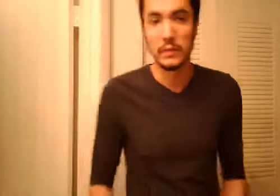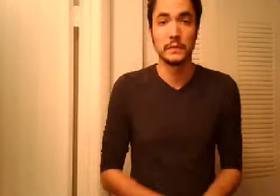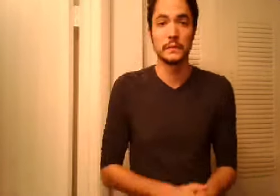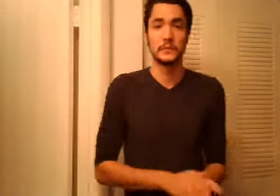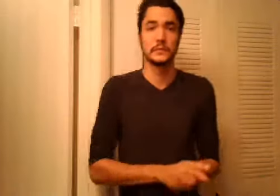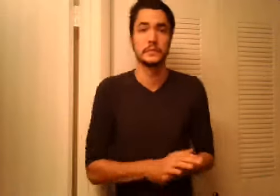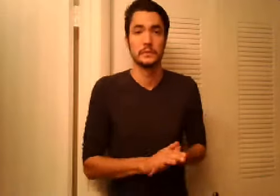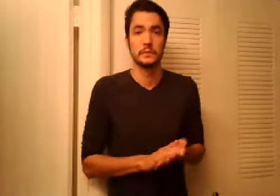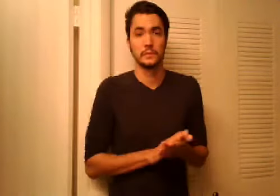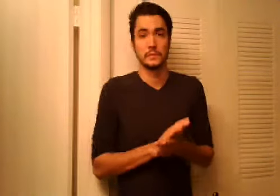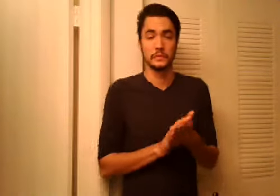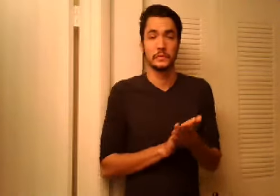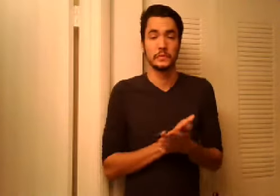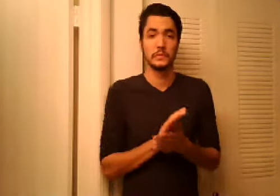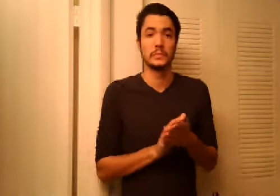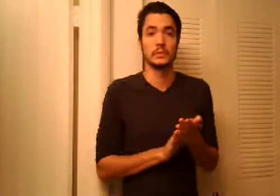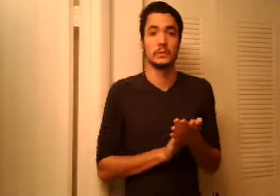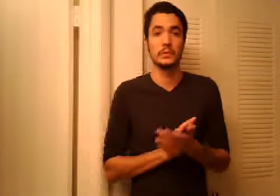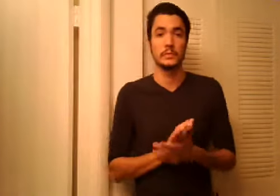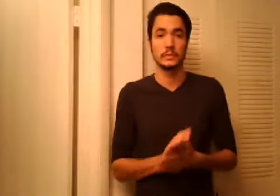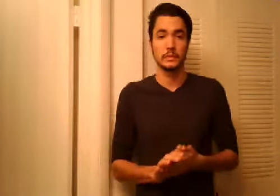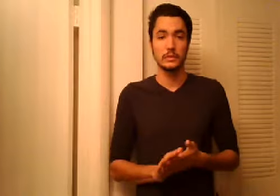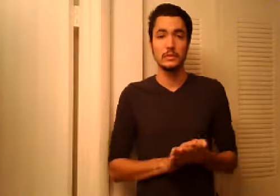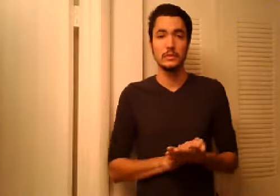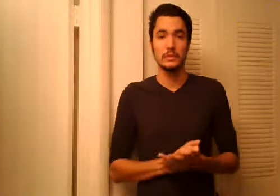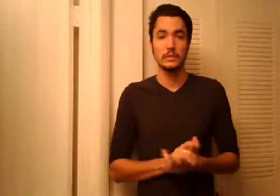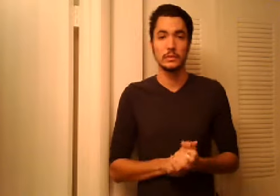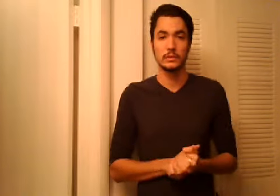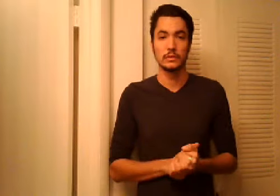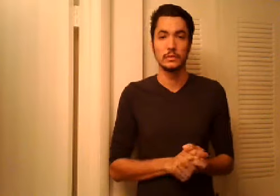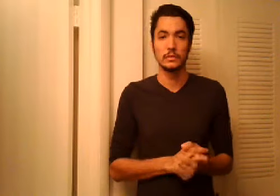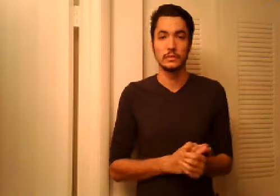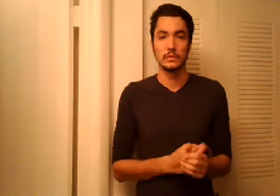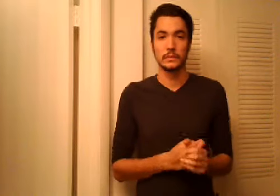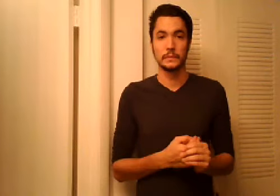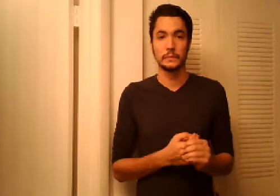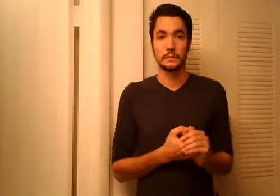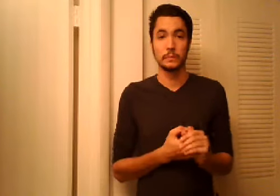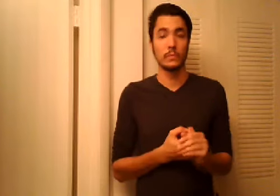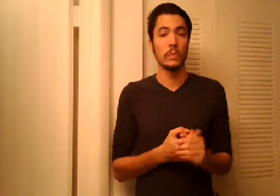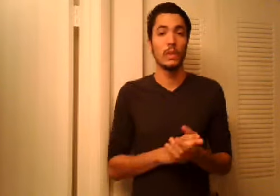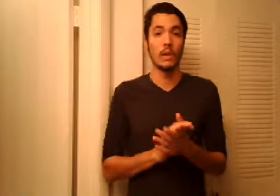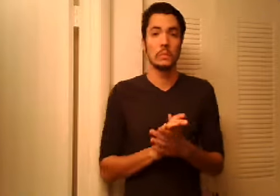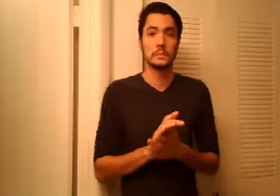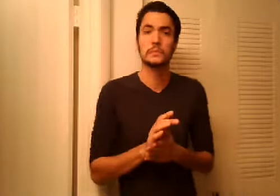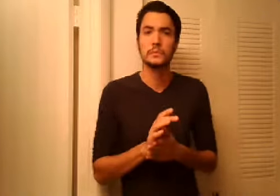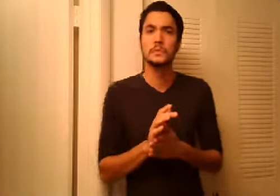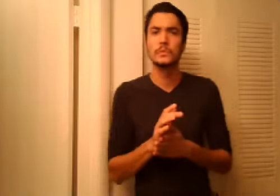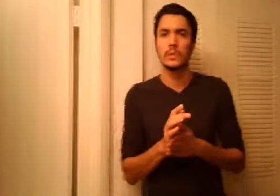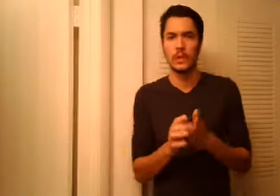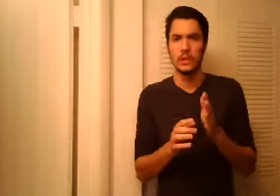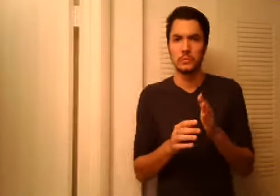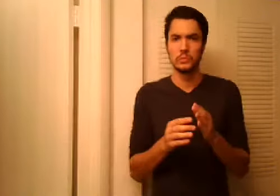real and the objective down here. This is the imaginary subject up there. So I'll give you a good example. There's a man named Thomas